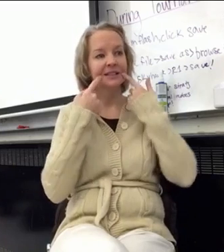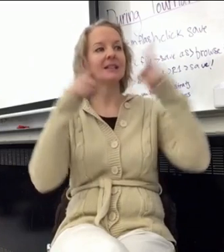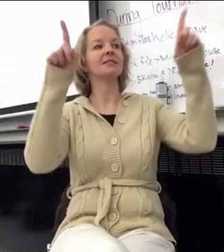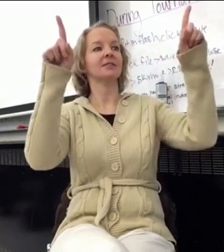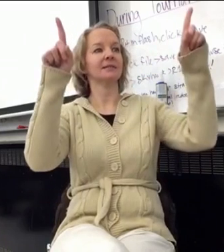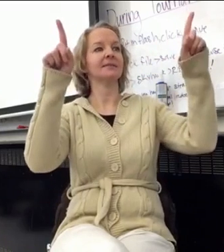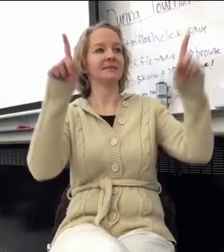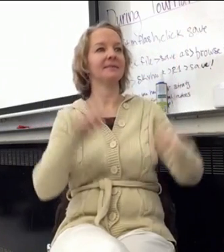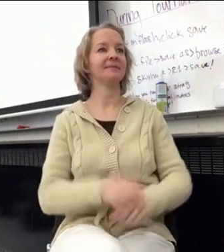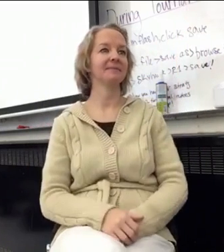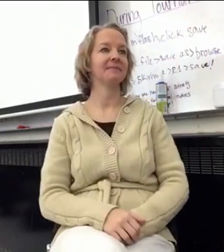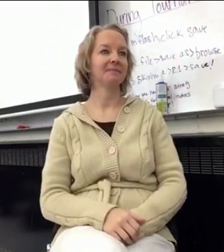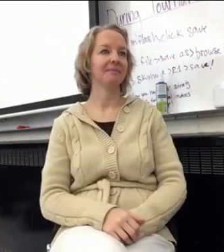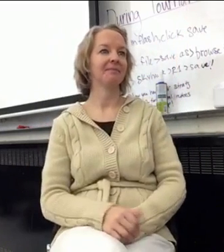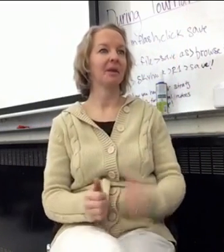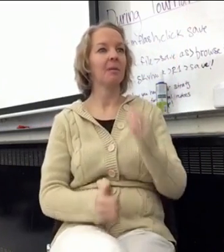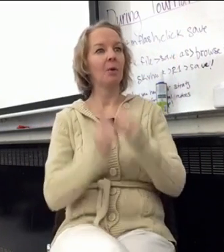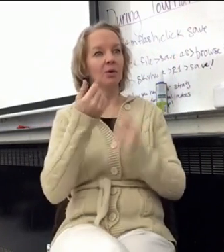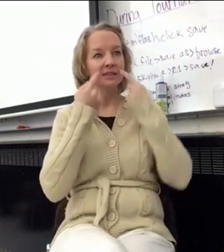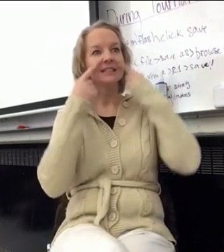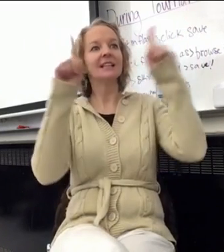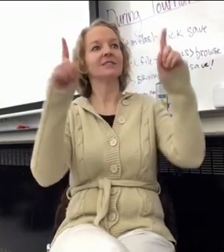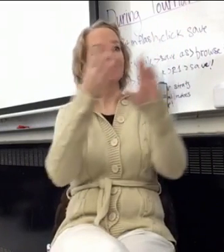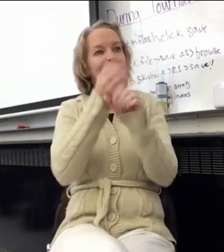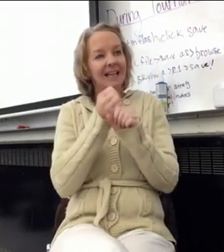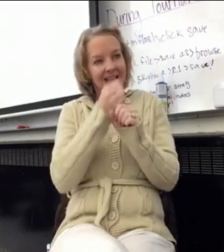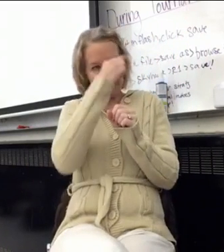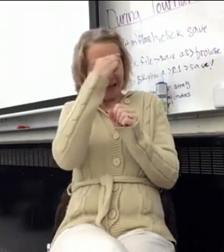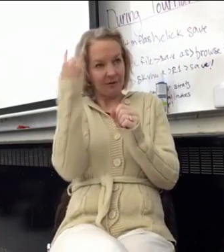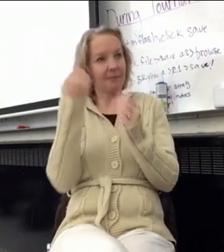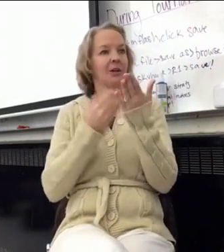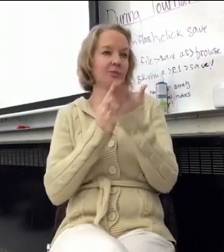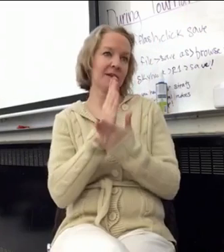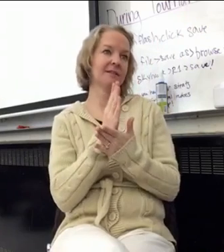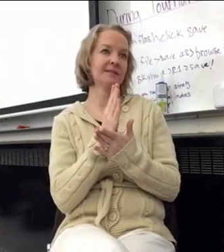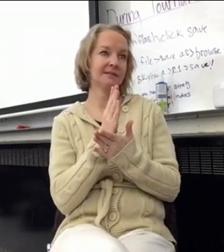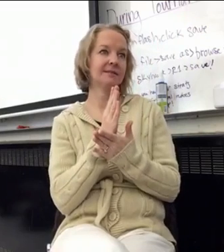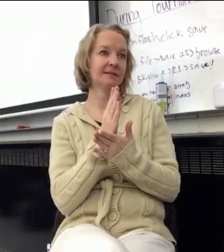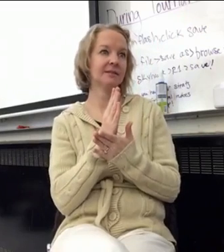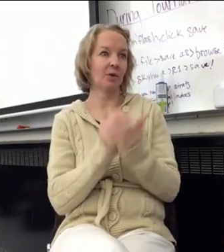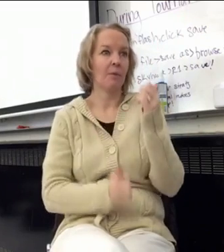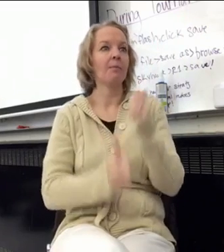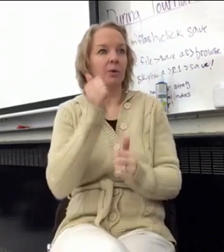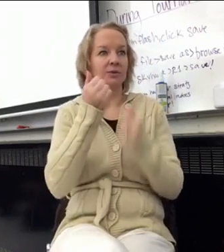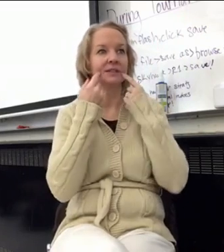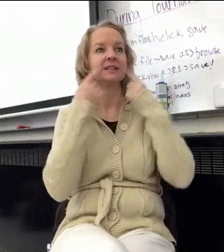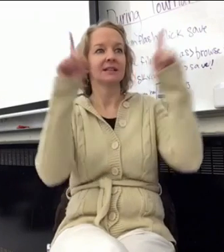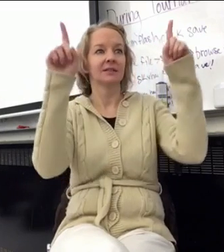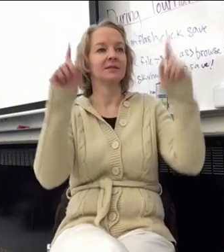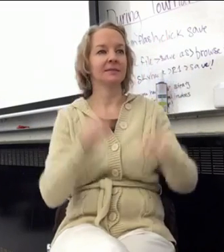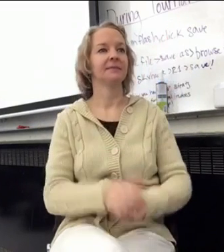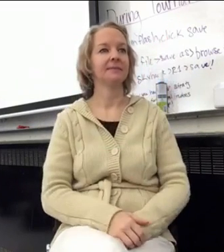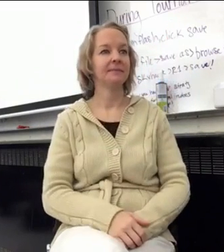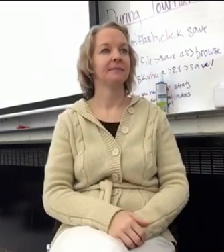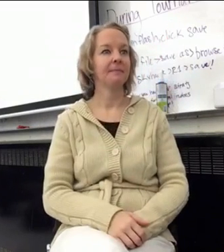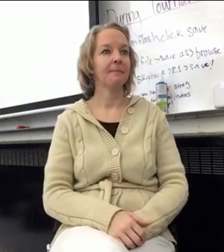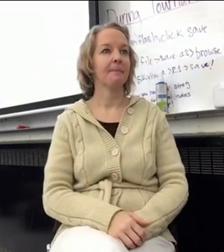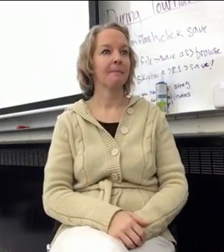successful in gaining African American rights. So most